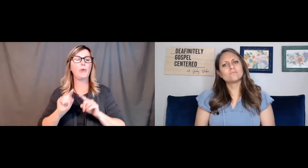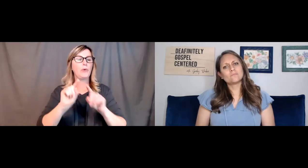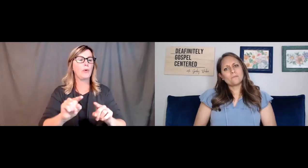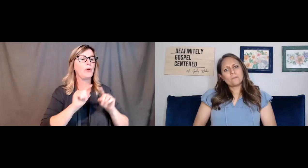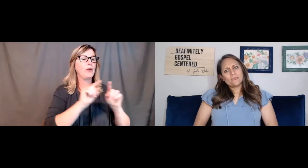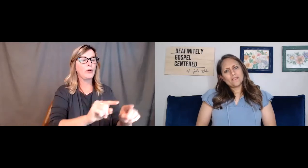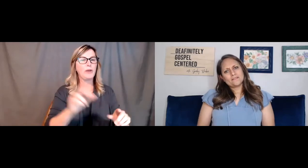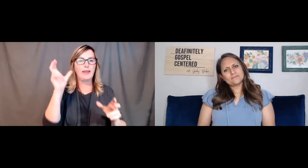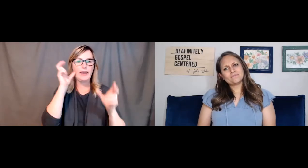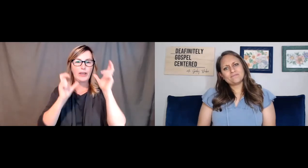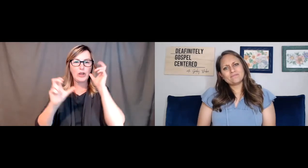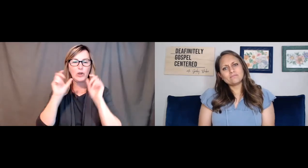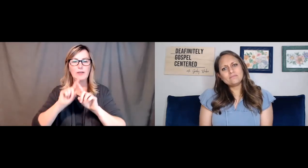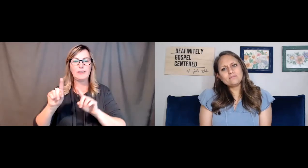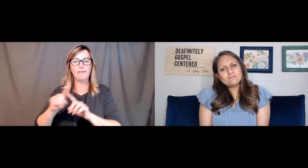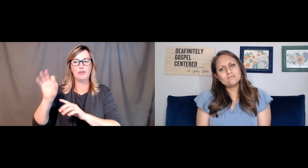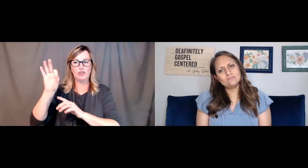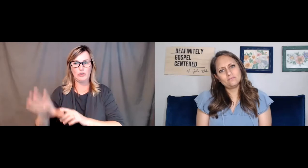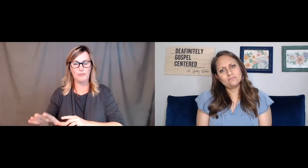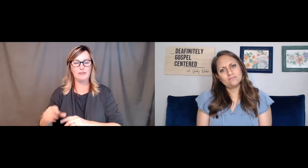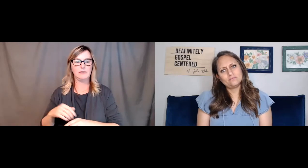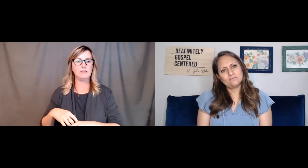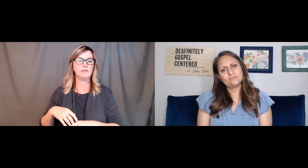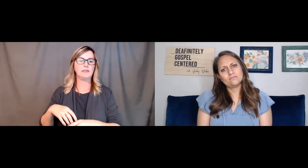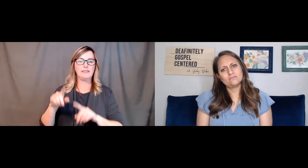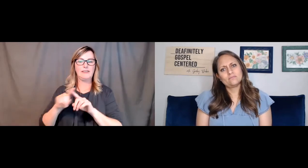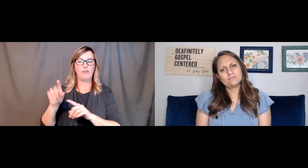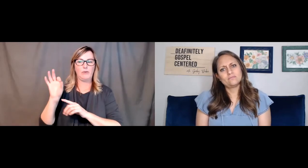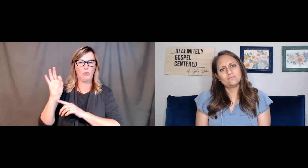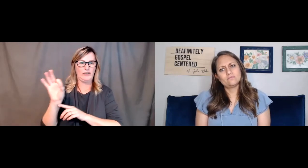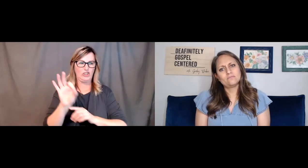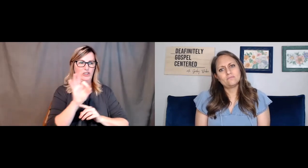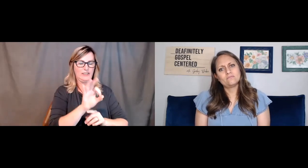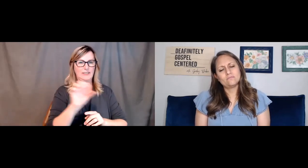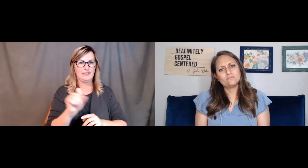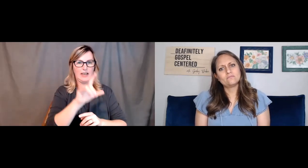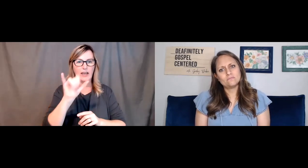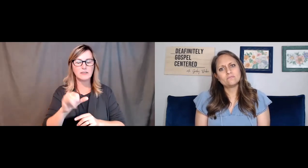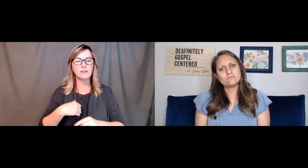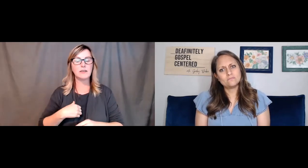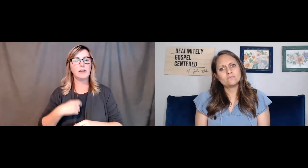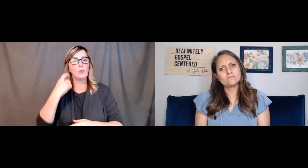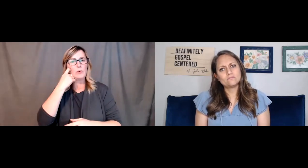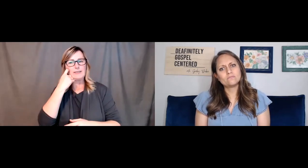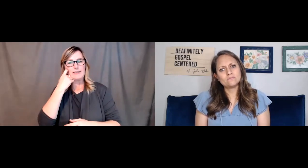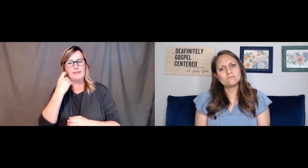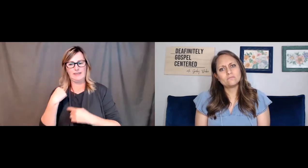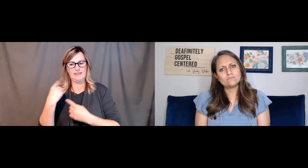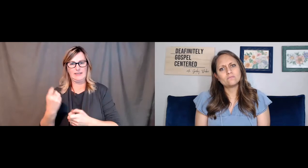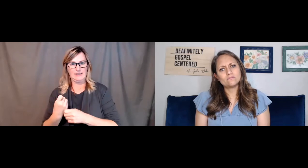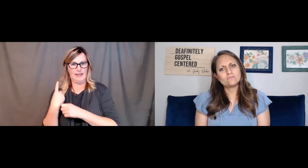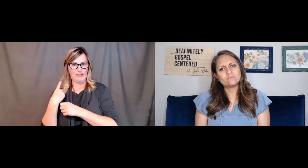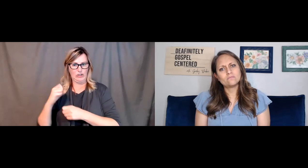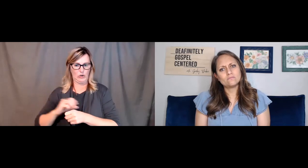I've been going to different churches recently and hearing different sermons, different messages, different preaching